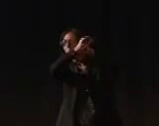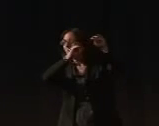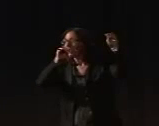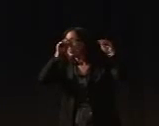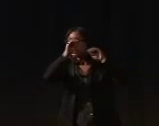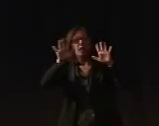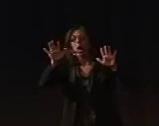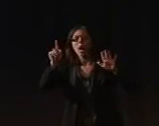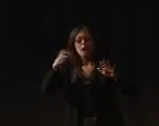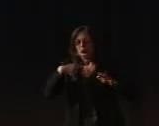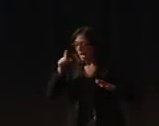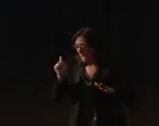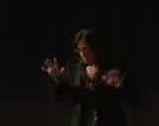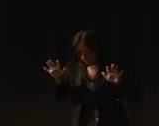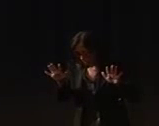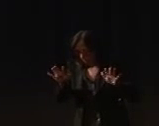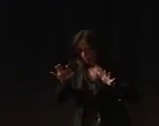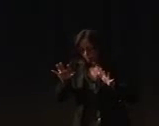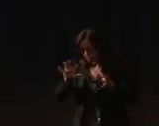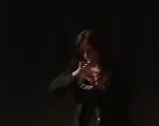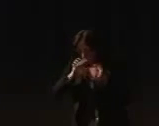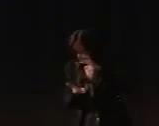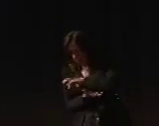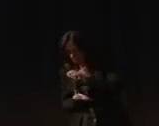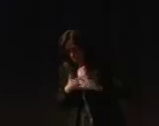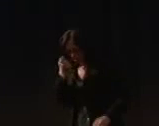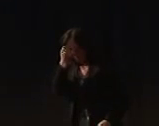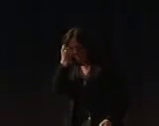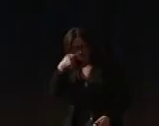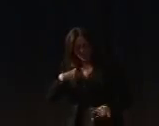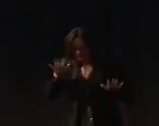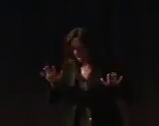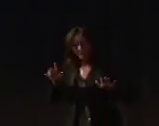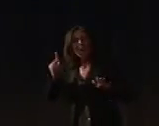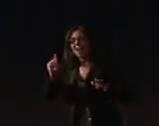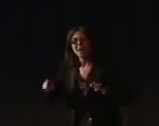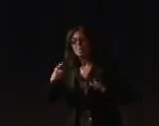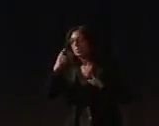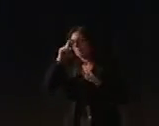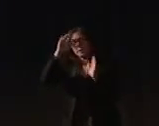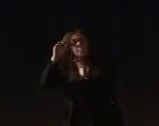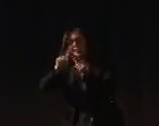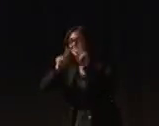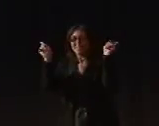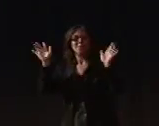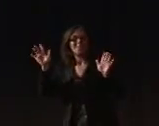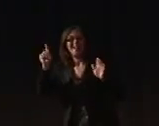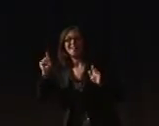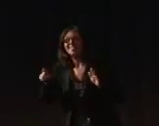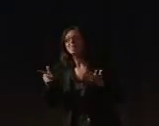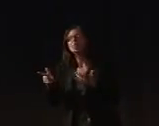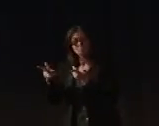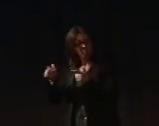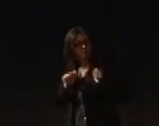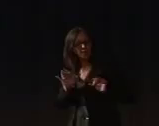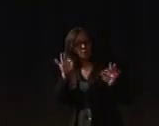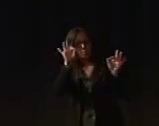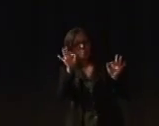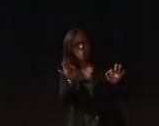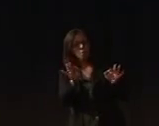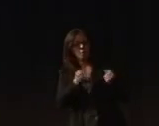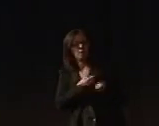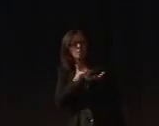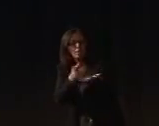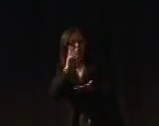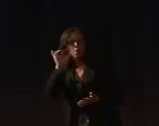for that, with the canopia changing its position constantly and moving around and being itself a model of the earth. So that what